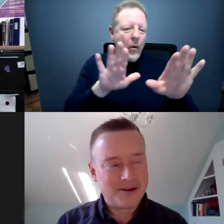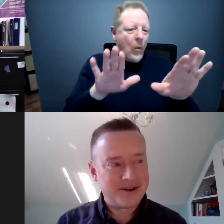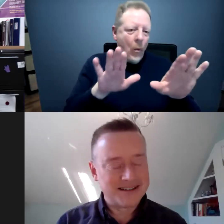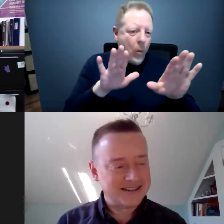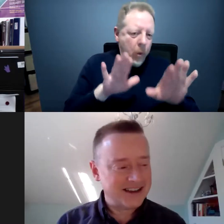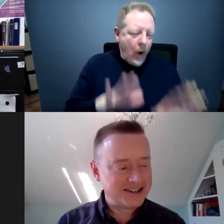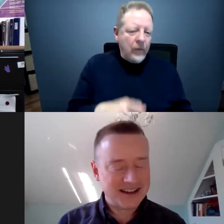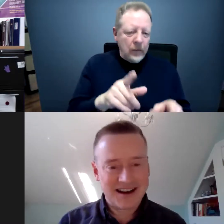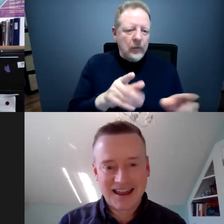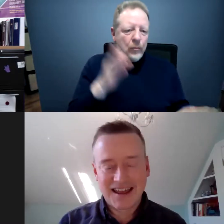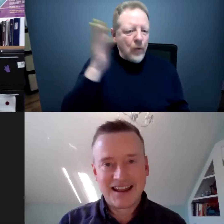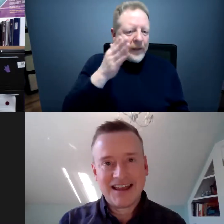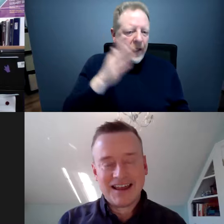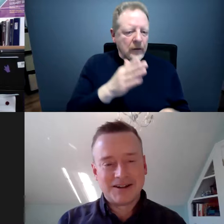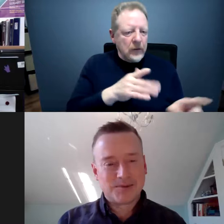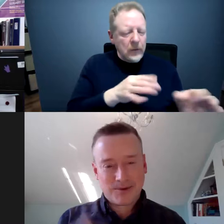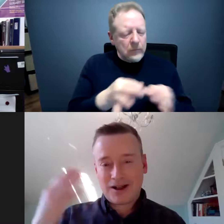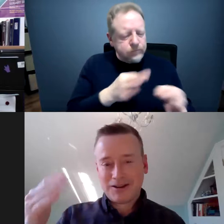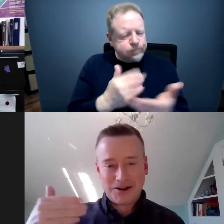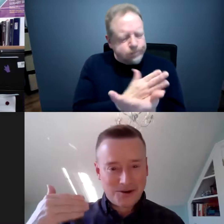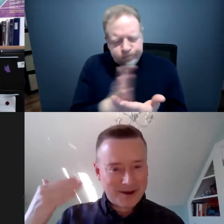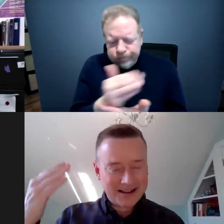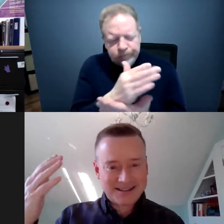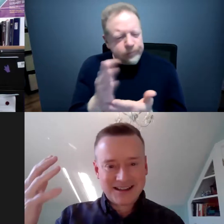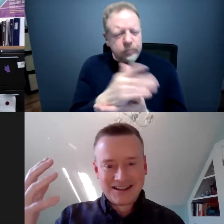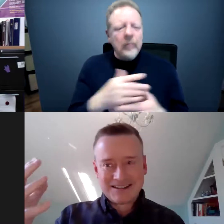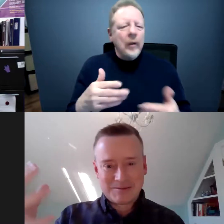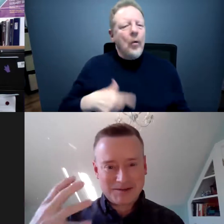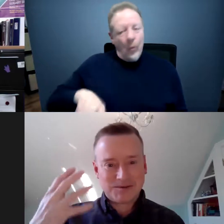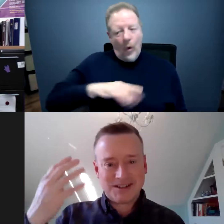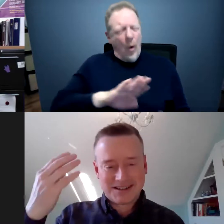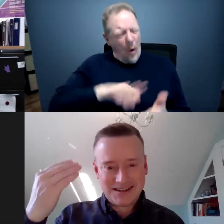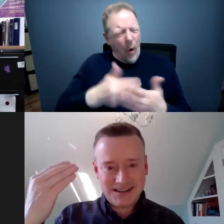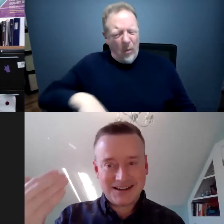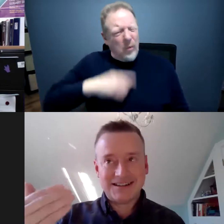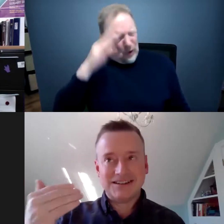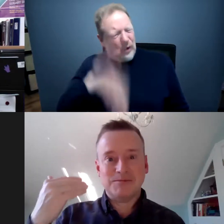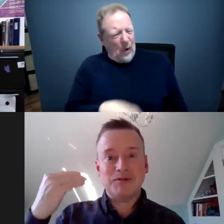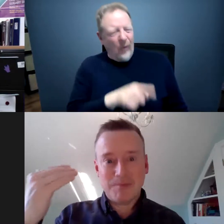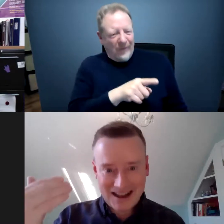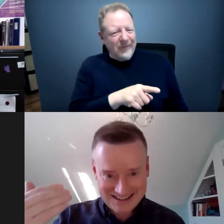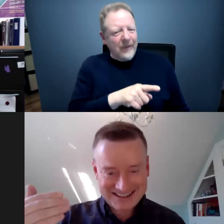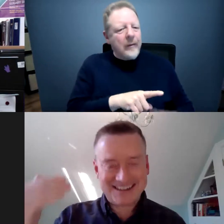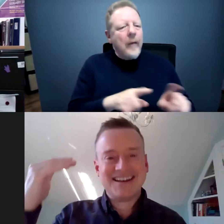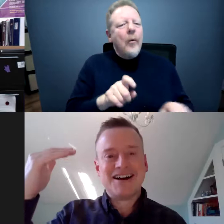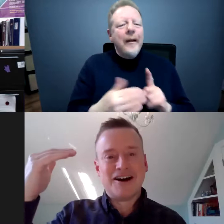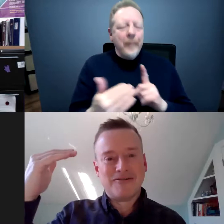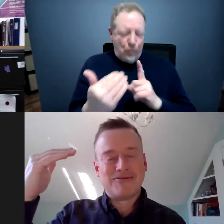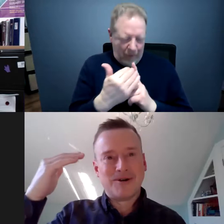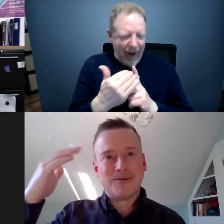out presentation. And it's what we all know, but sometimes we just need to be reminded of what